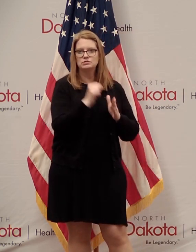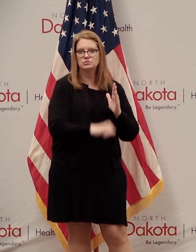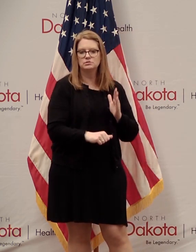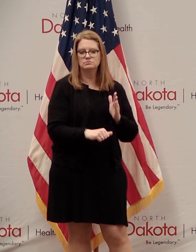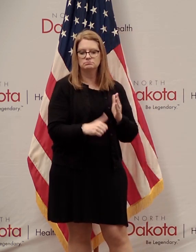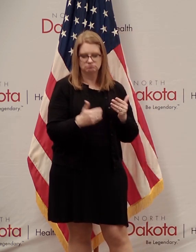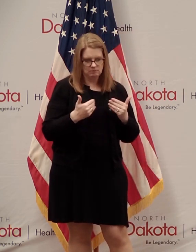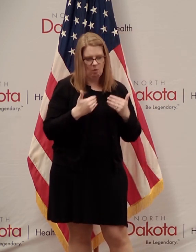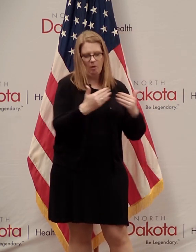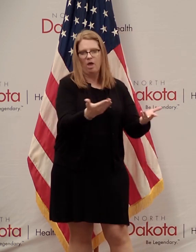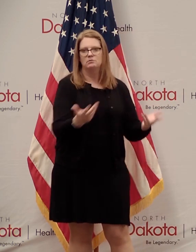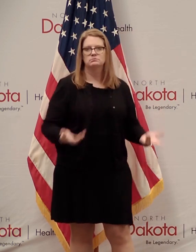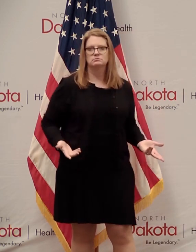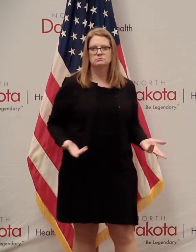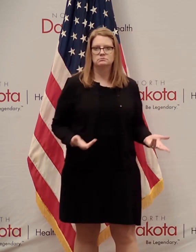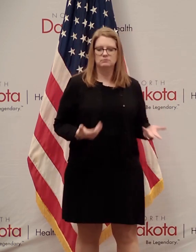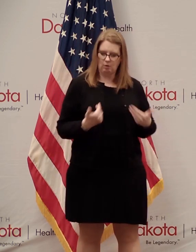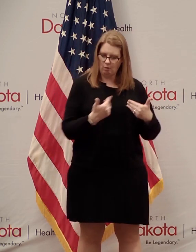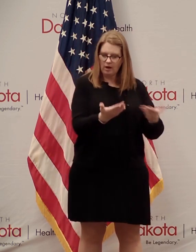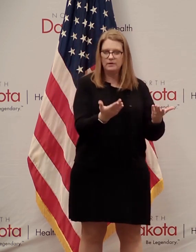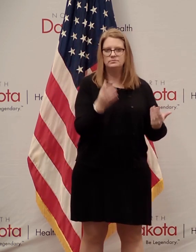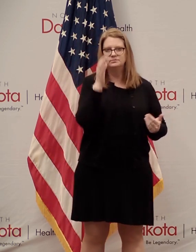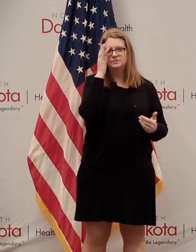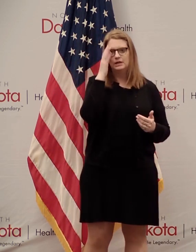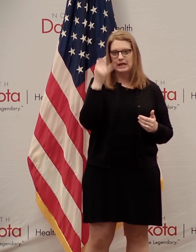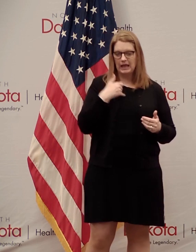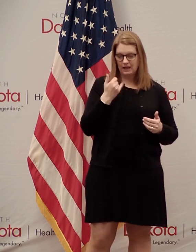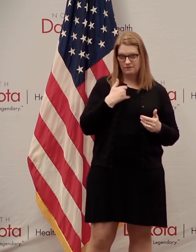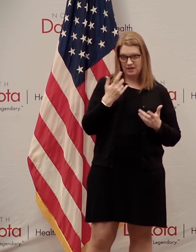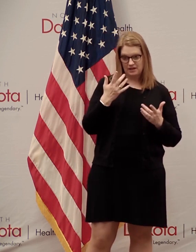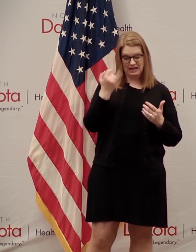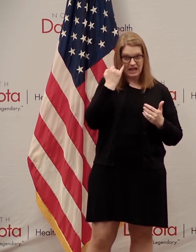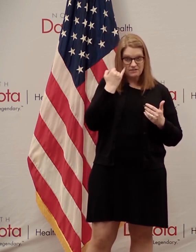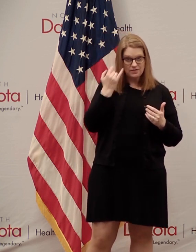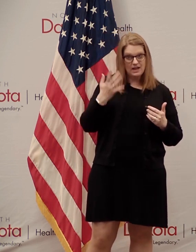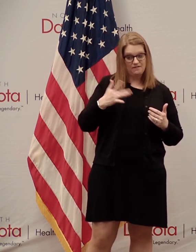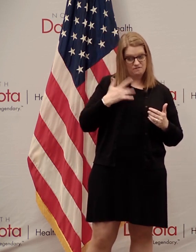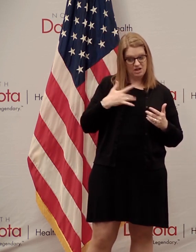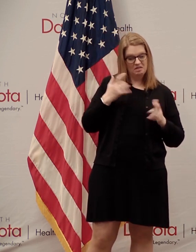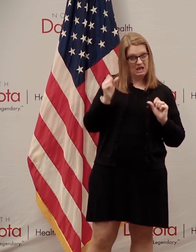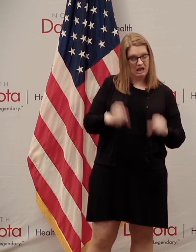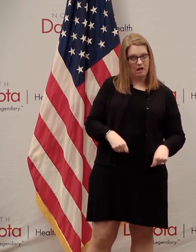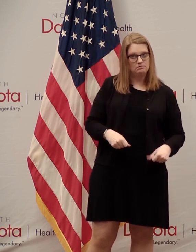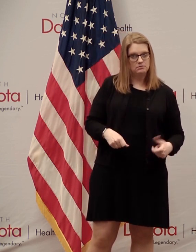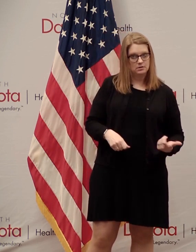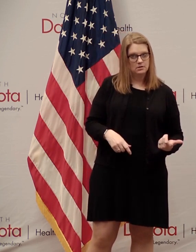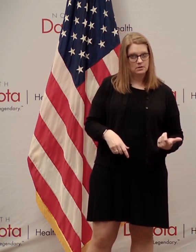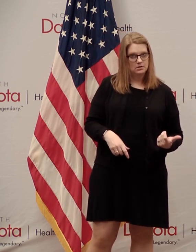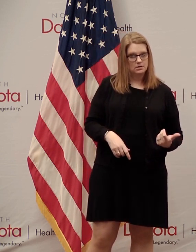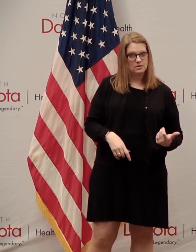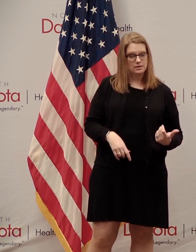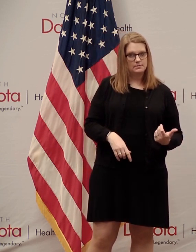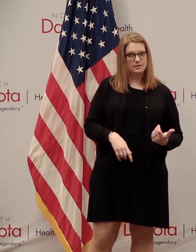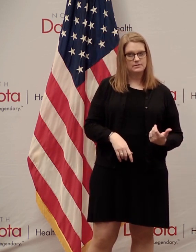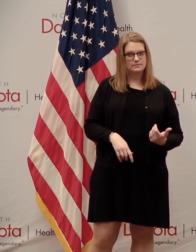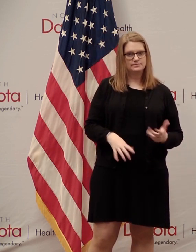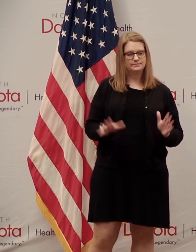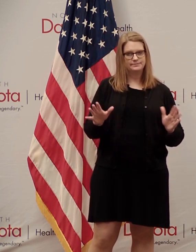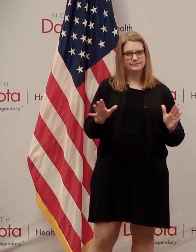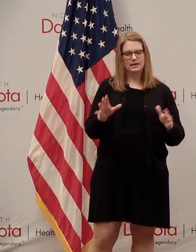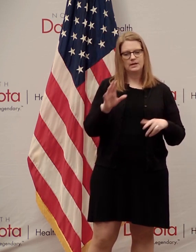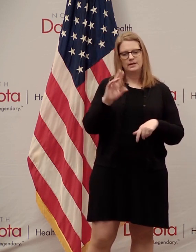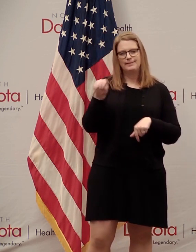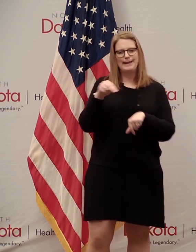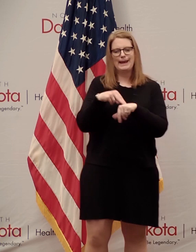today, tomorrow, if they see fit to be able to do that. So again, I want to make sure that we're talking about let's not let the